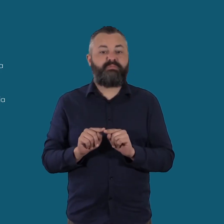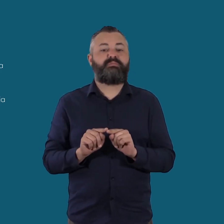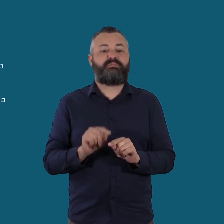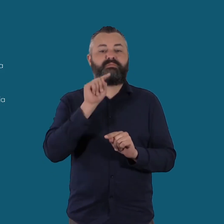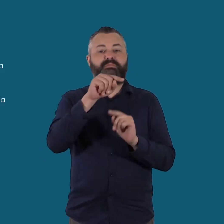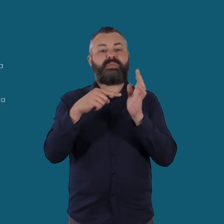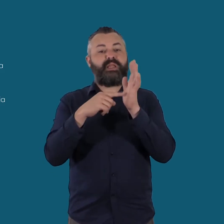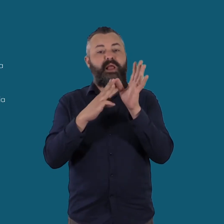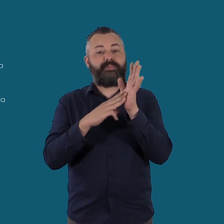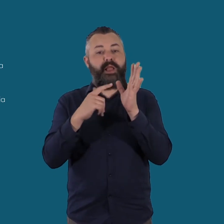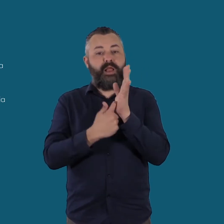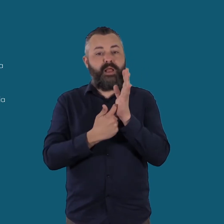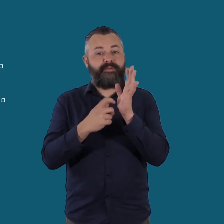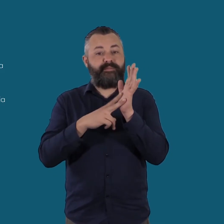and northwest coast of Tasmania.